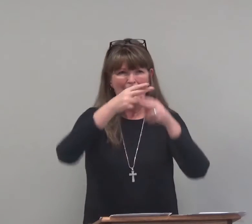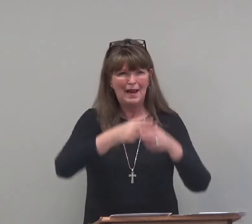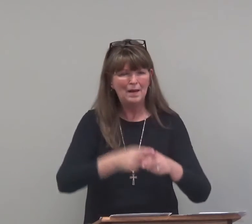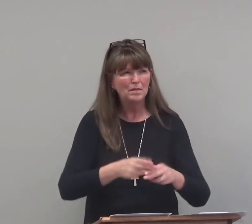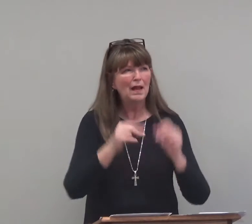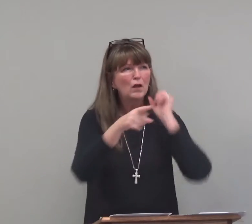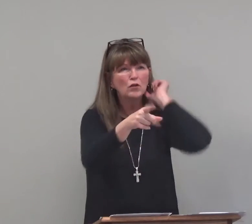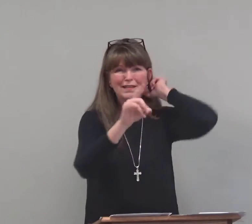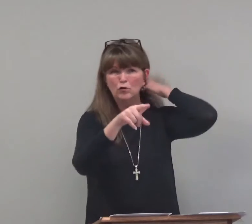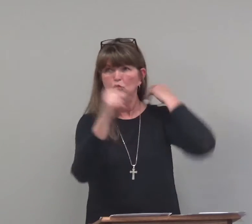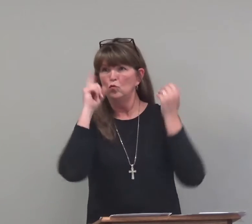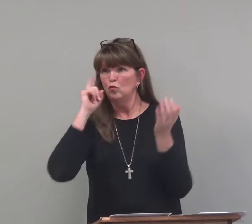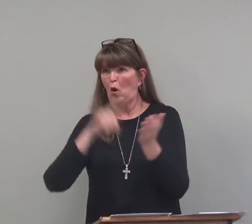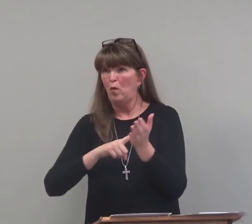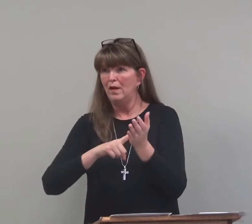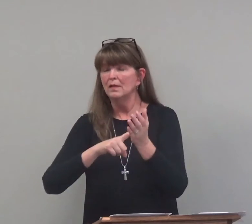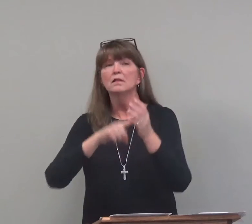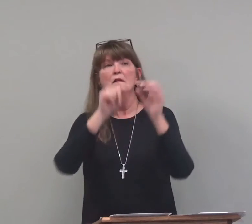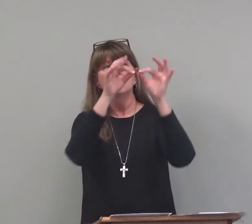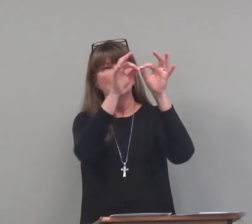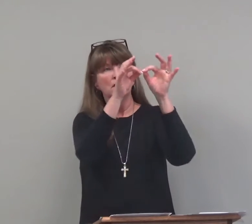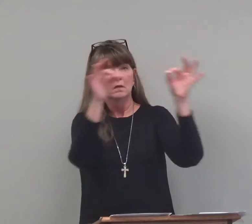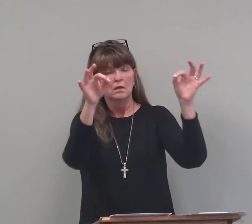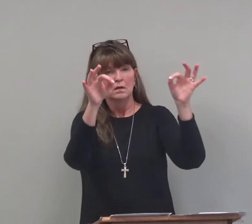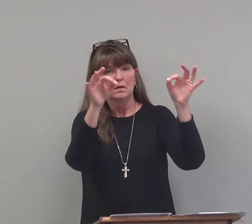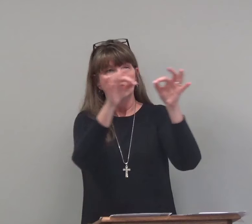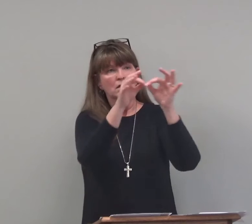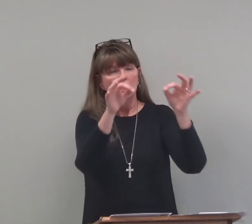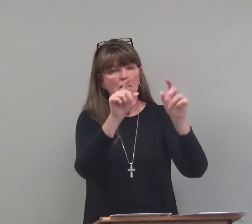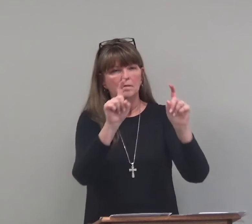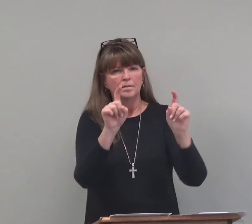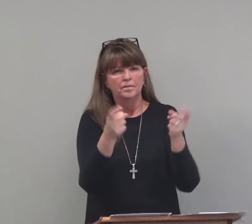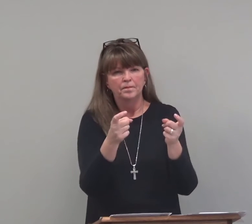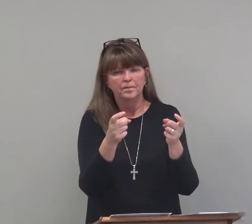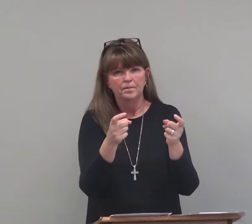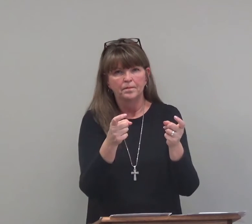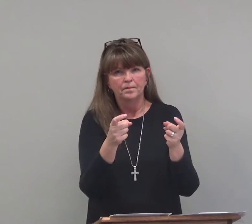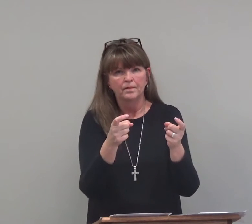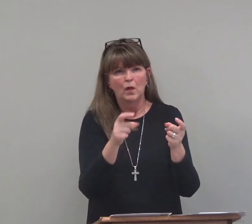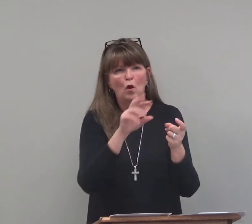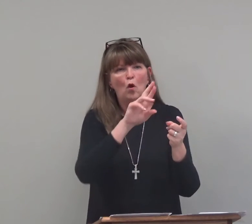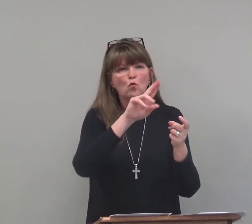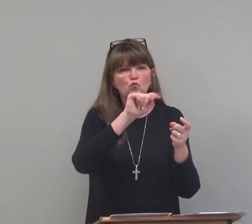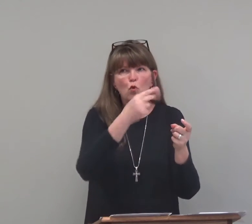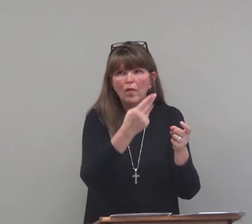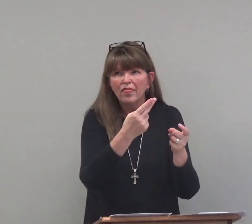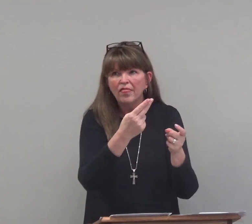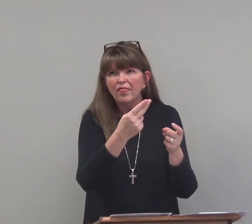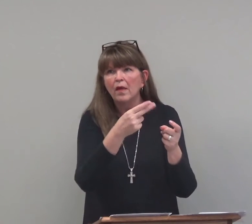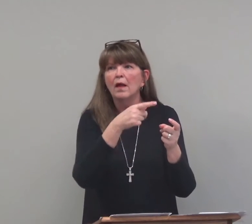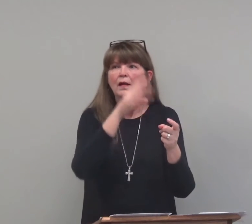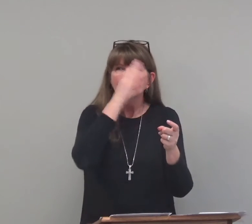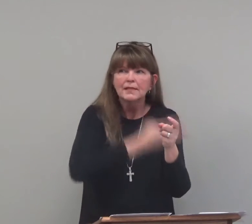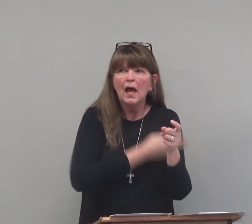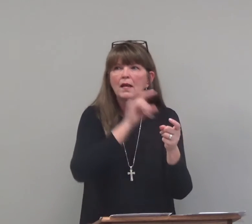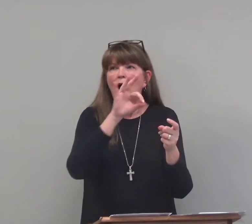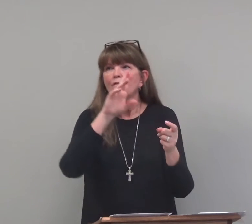wife. So you can see all of those names, and you may have noticed there were parentheses around some of them. It said Ruth,